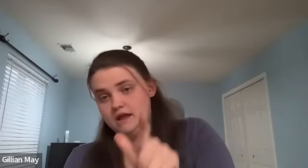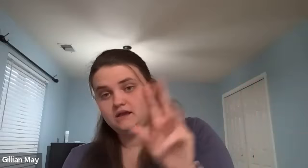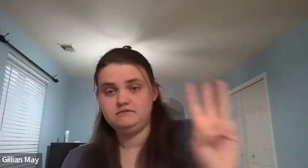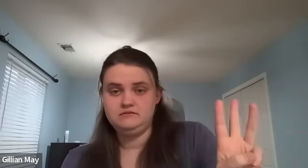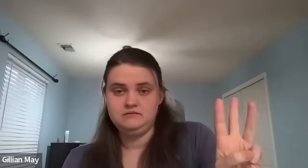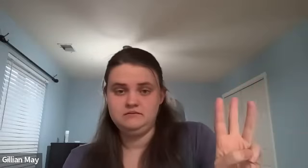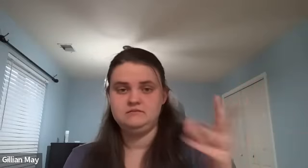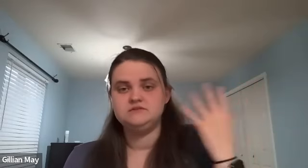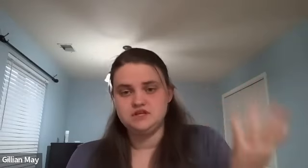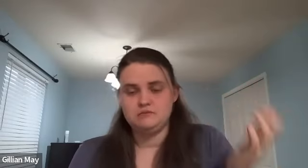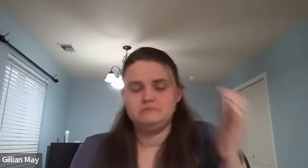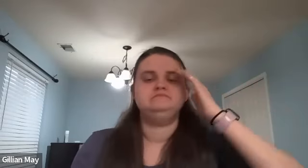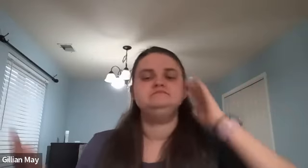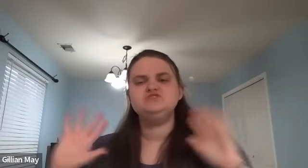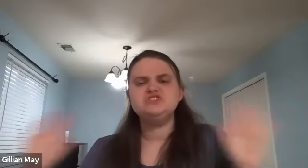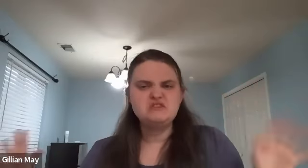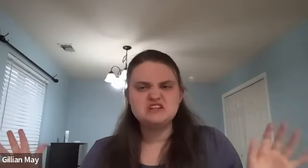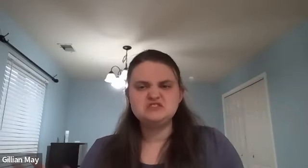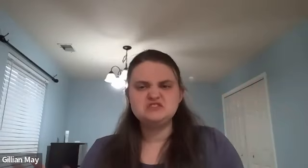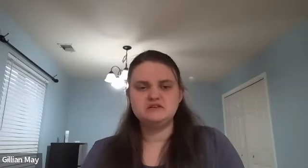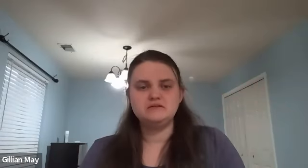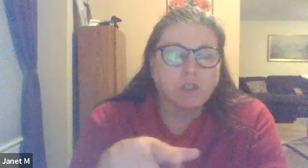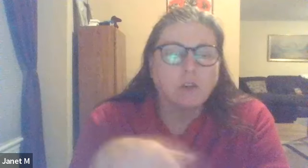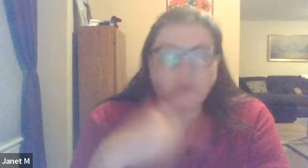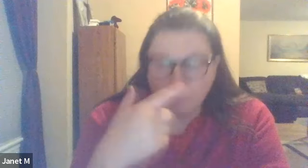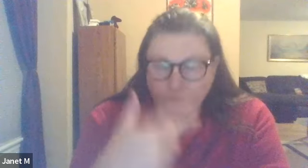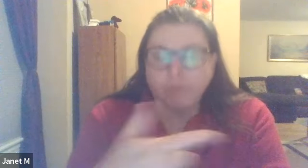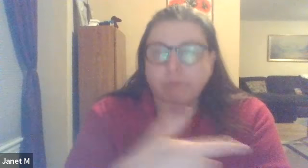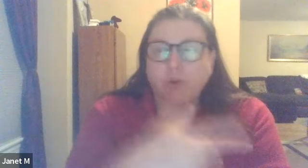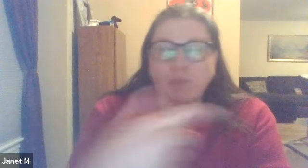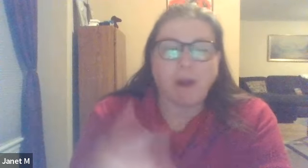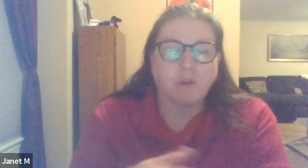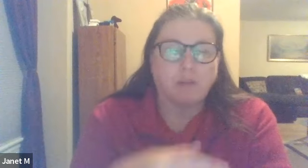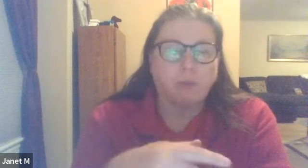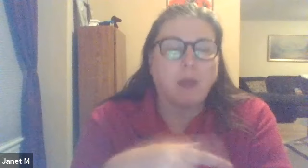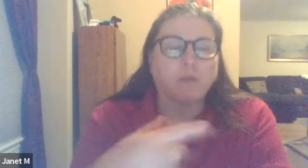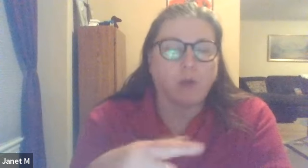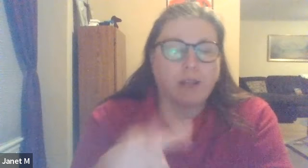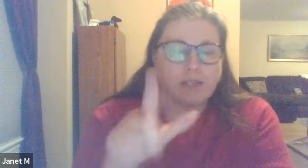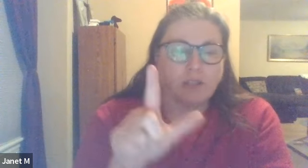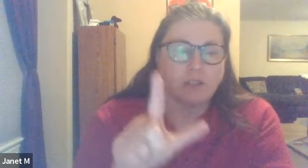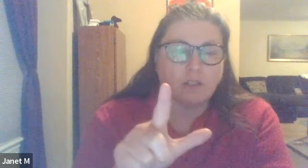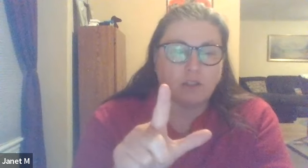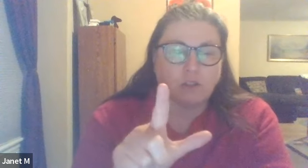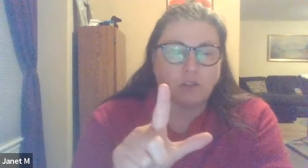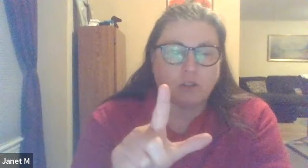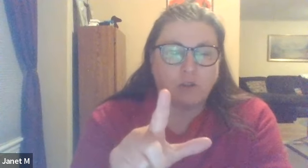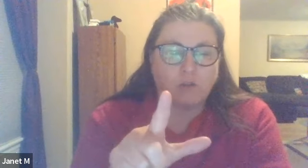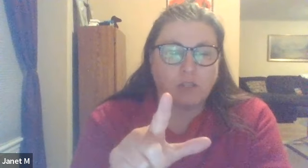way. So just in case. What is the most popular way? Is it 2 this